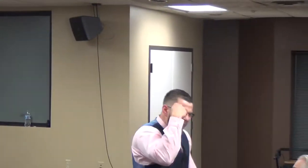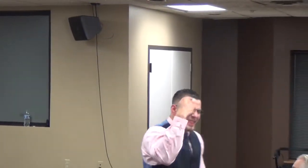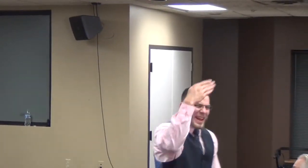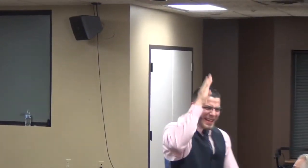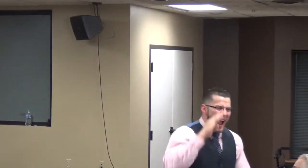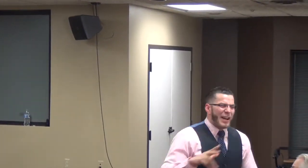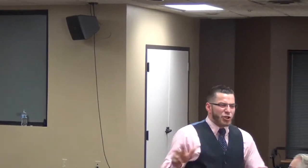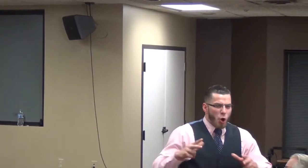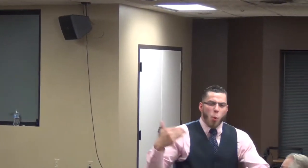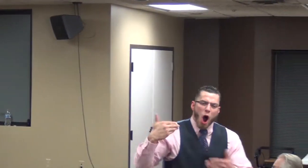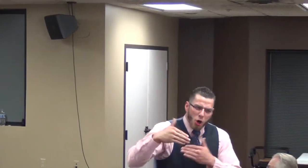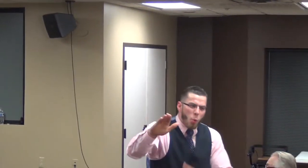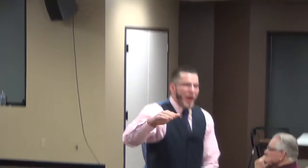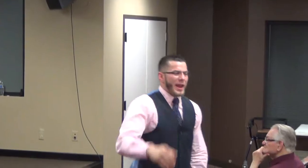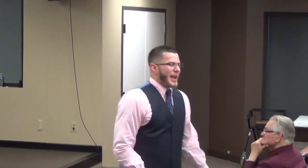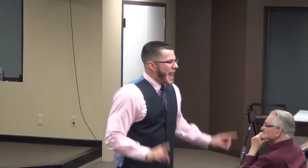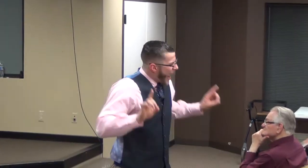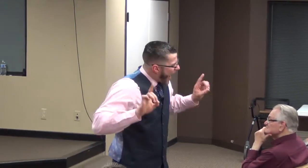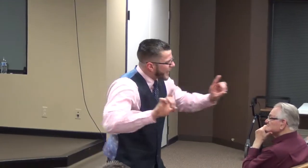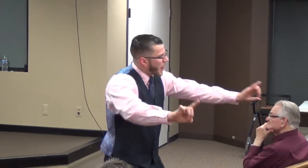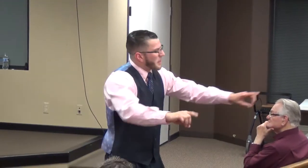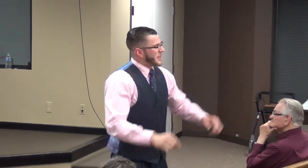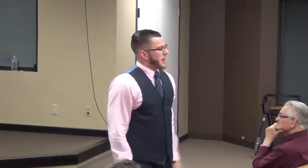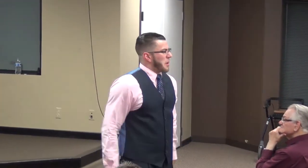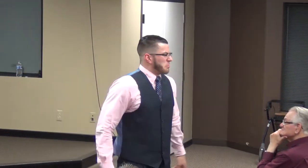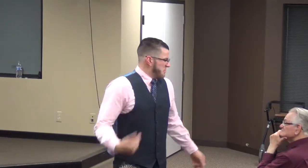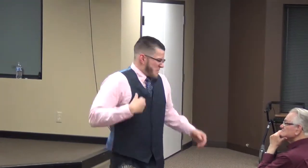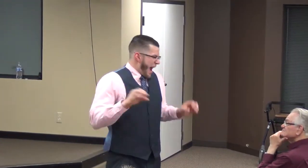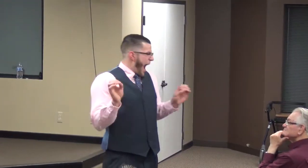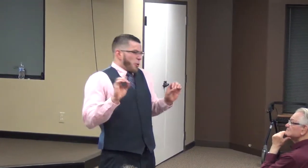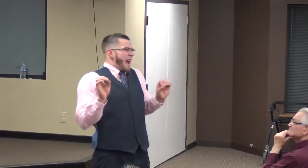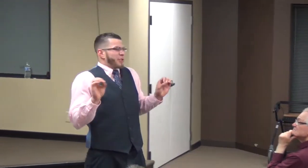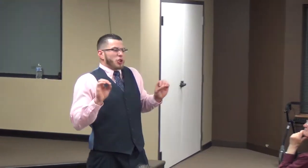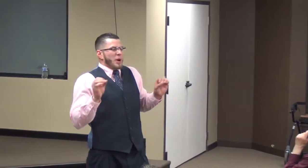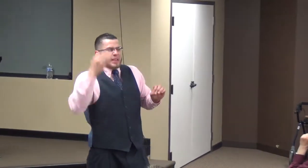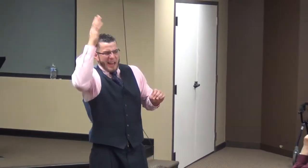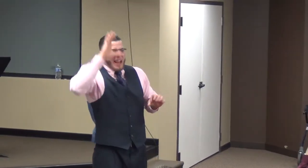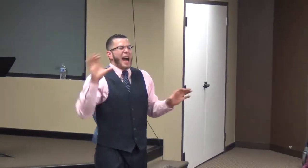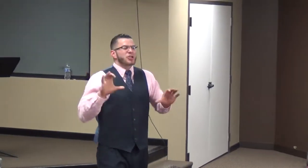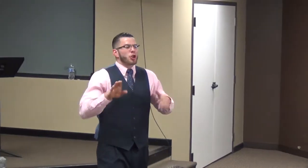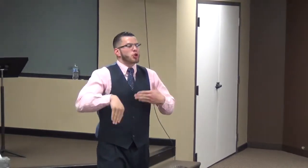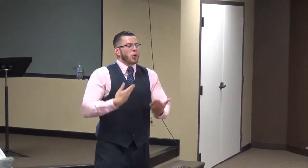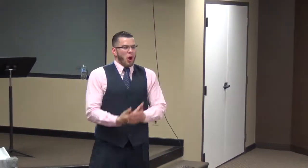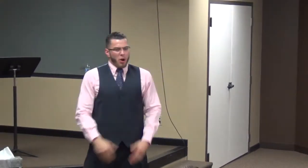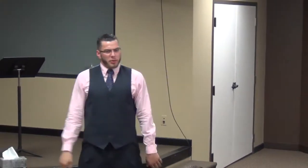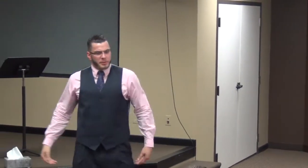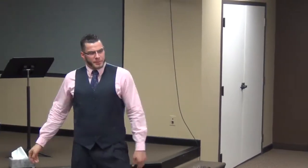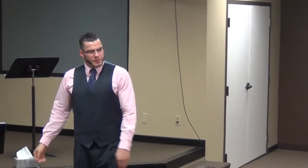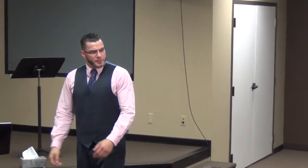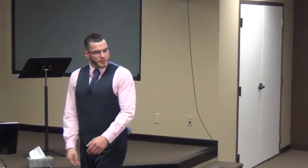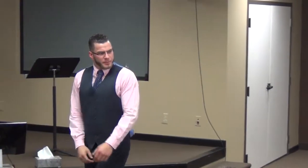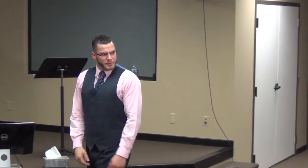They think God is going to walk away and come to them. I don't have to do anything. God's going to do it all.